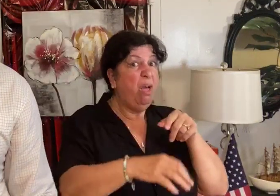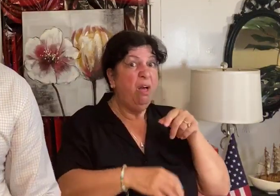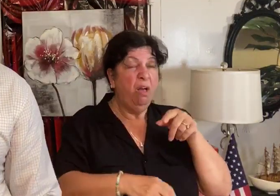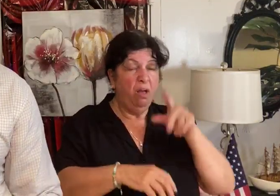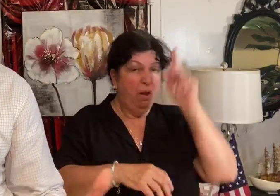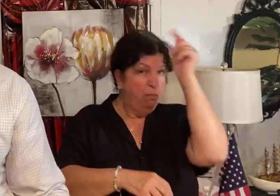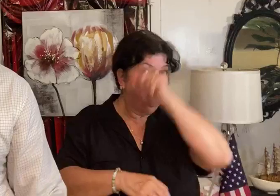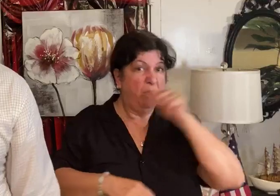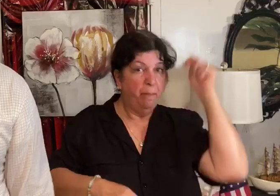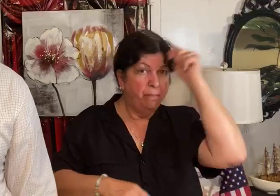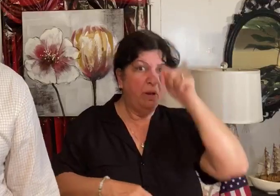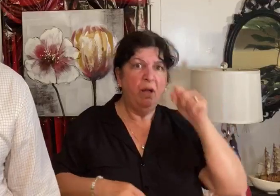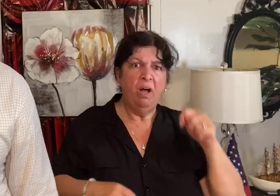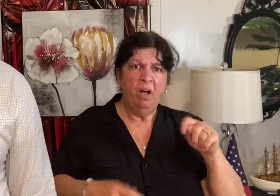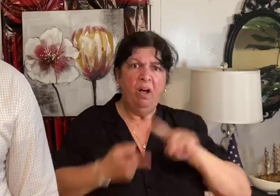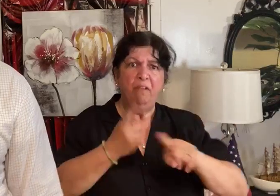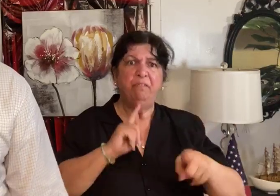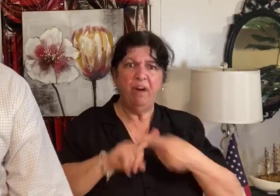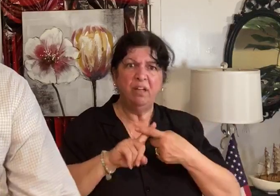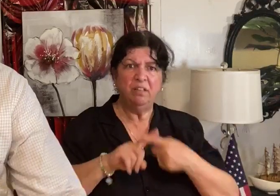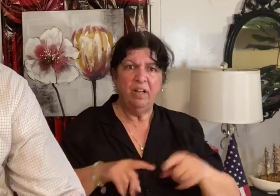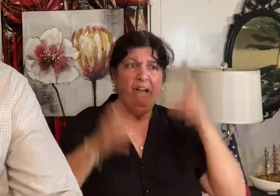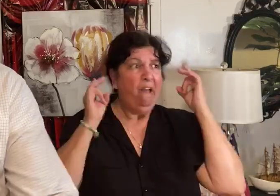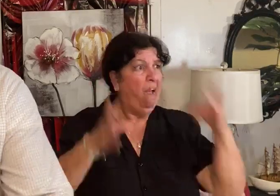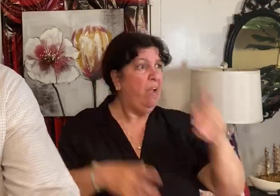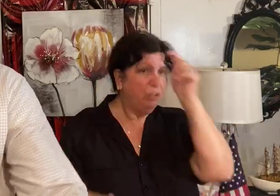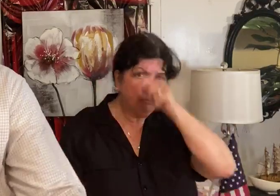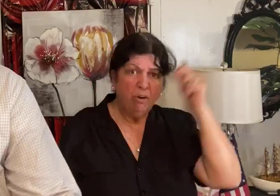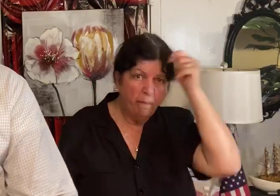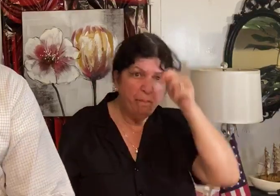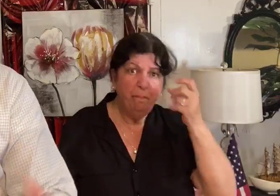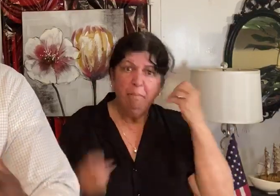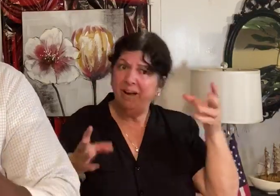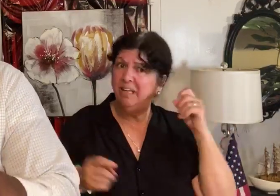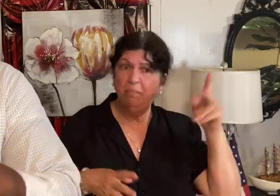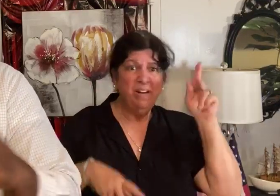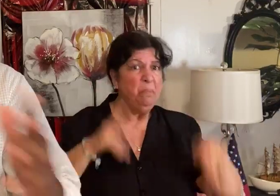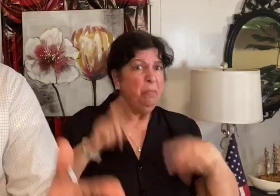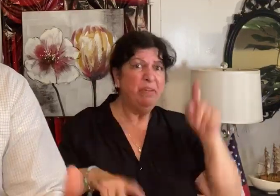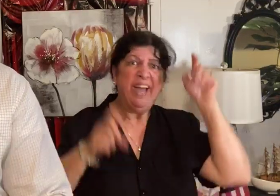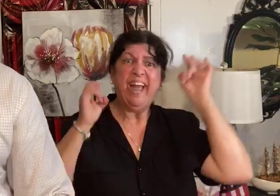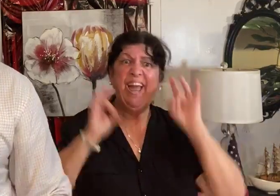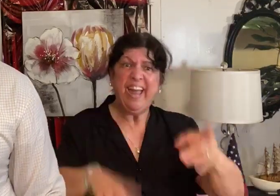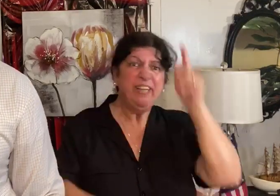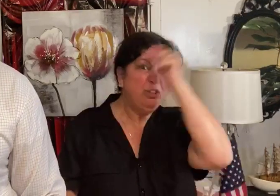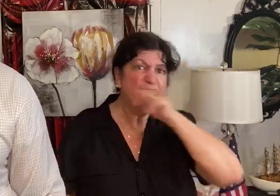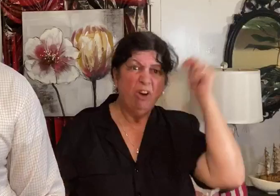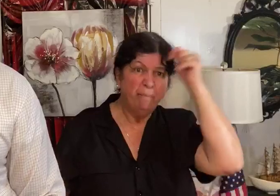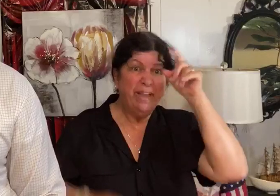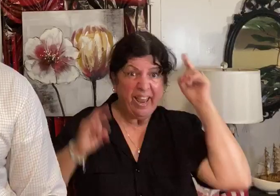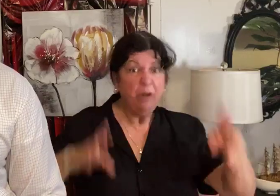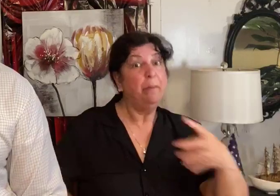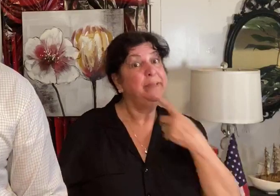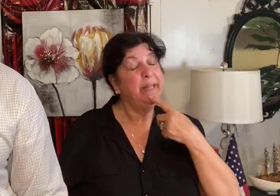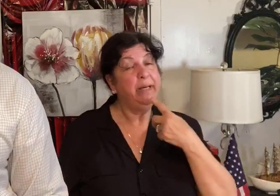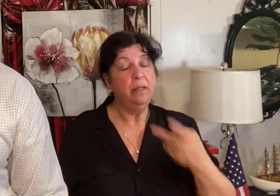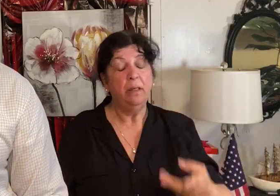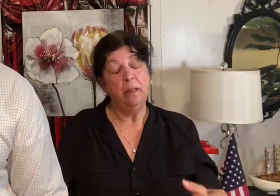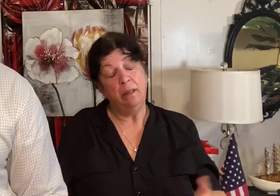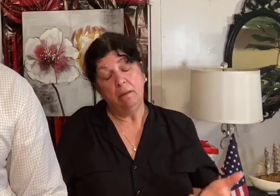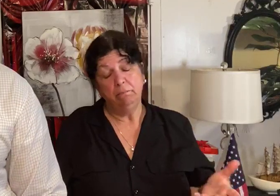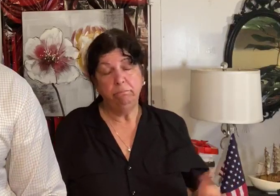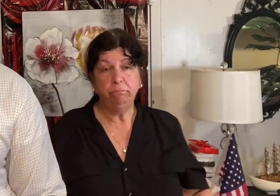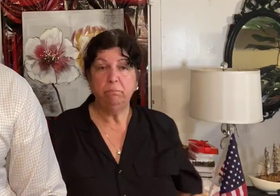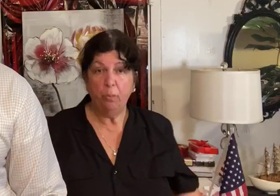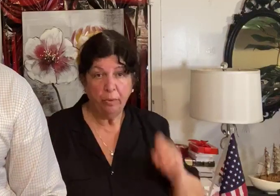have Facebook friends. They despise this president. I've got friends locally right here. They hate what I'm saying. And they're going to have to get